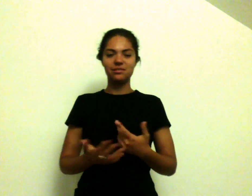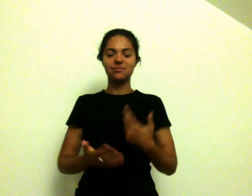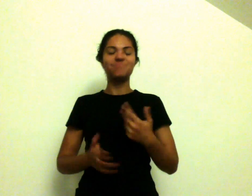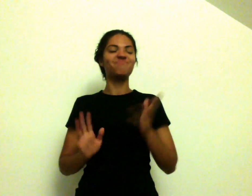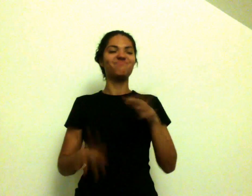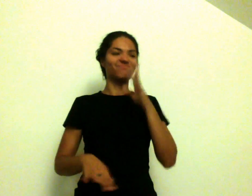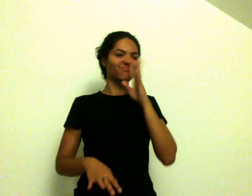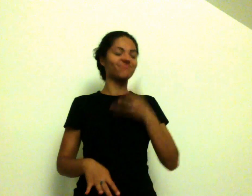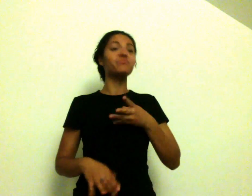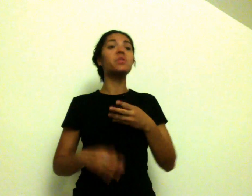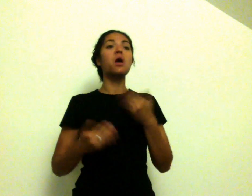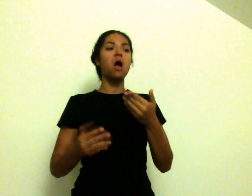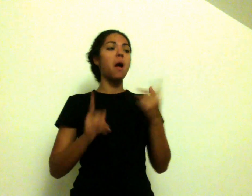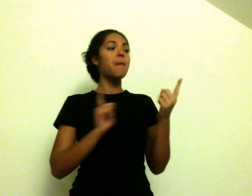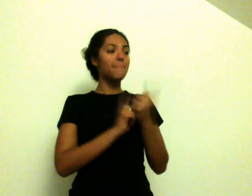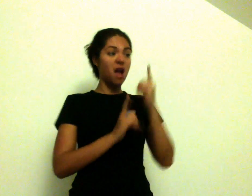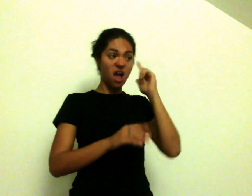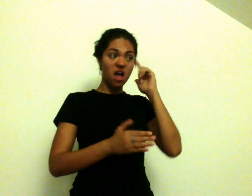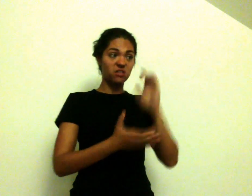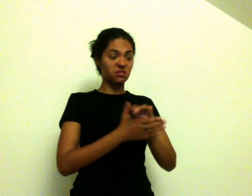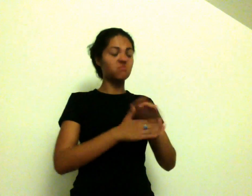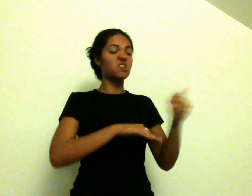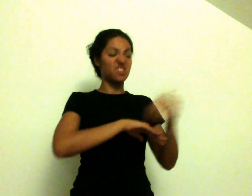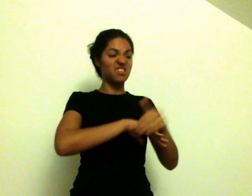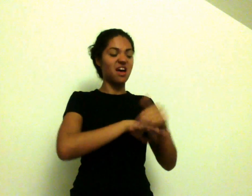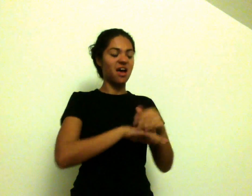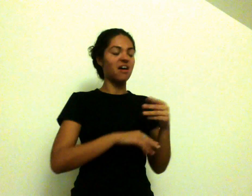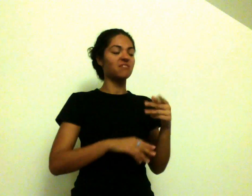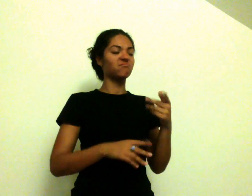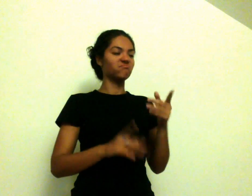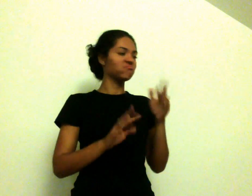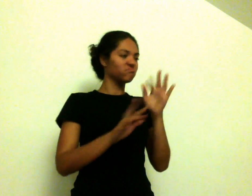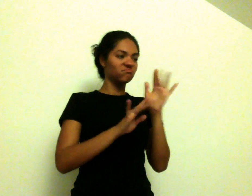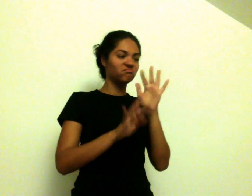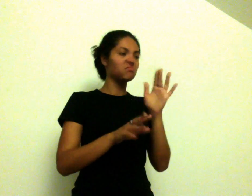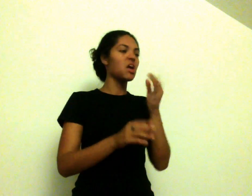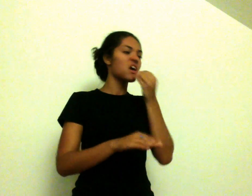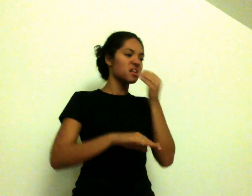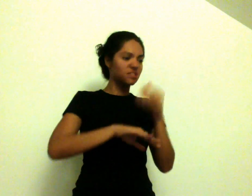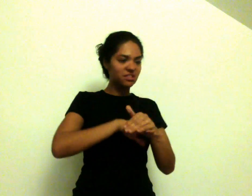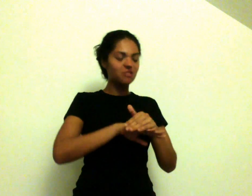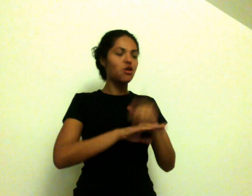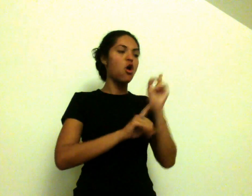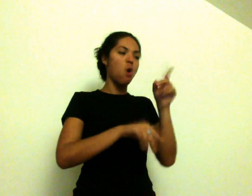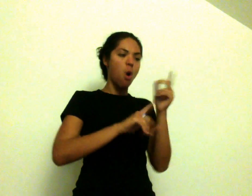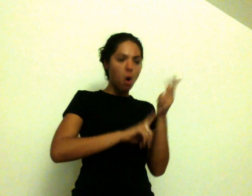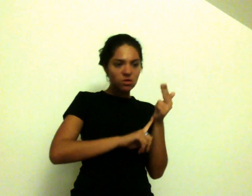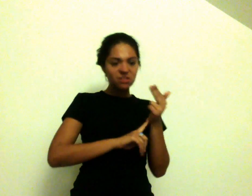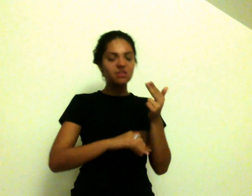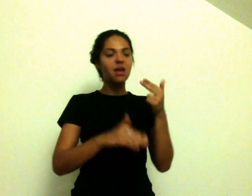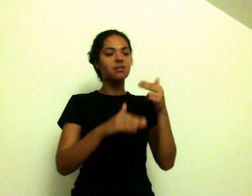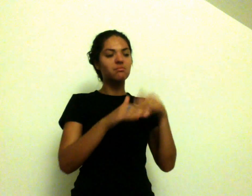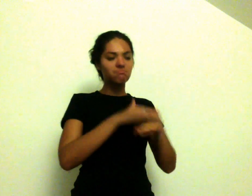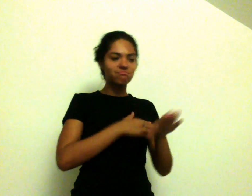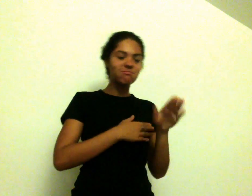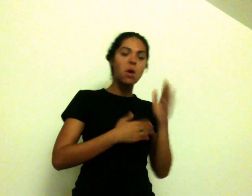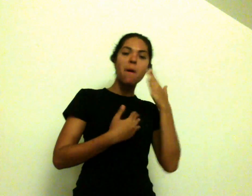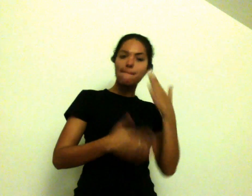She's lying with her head on the pillow, wide awake, saying, I may never have this chance again. She gets out of the room, quietly gets changed, goes out, in the words of the